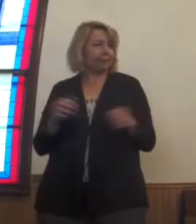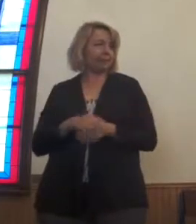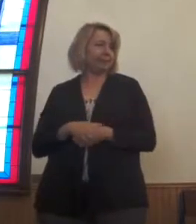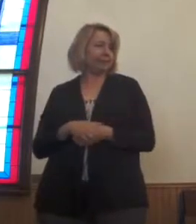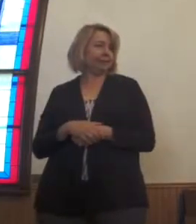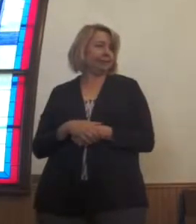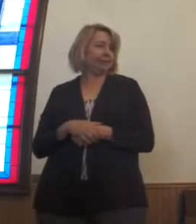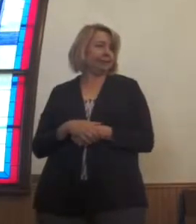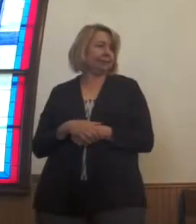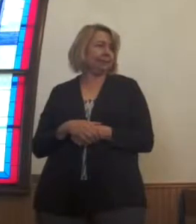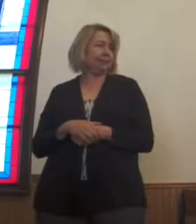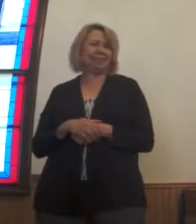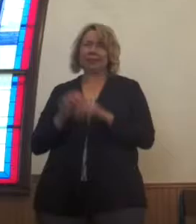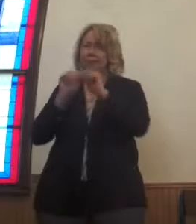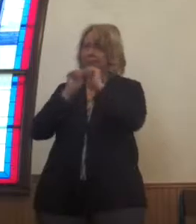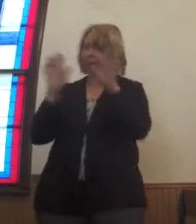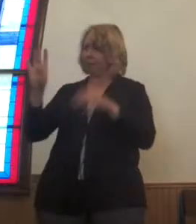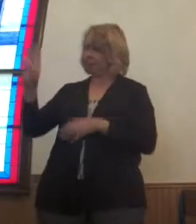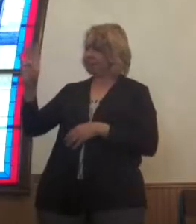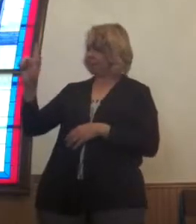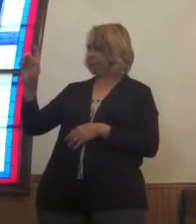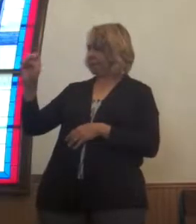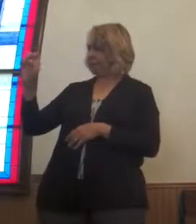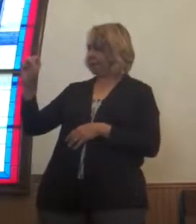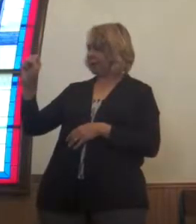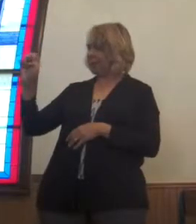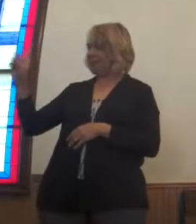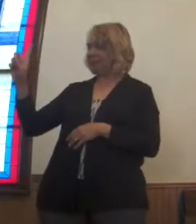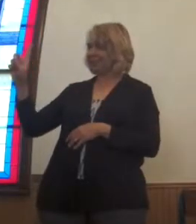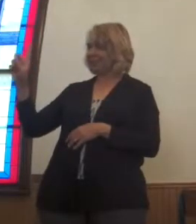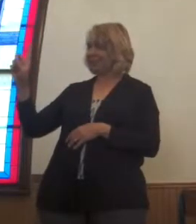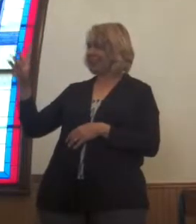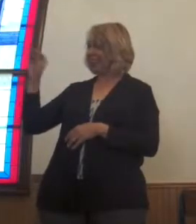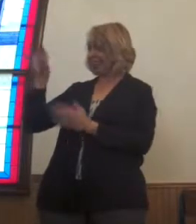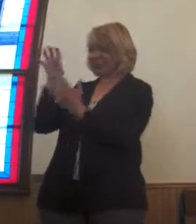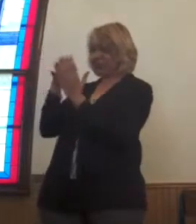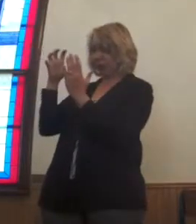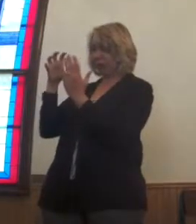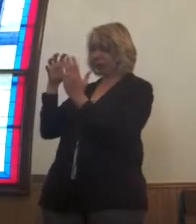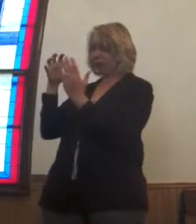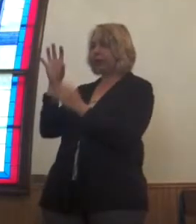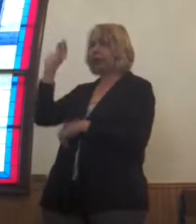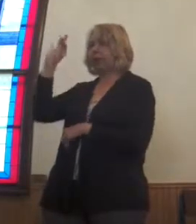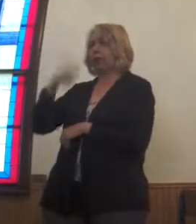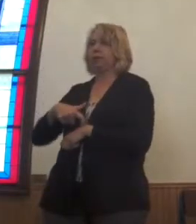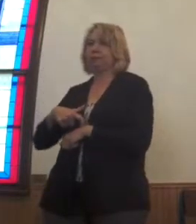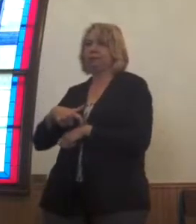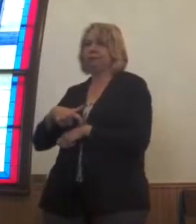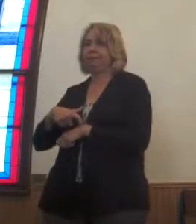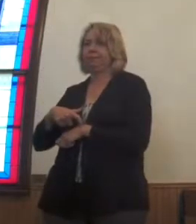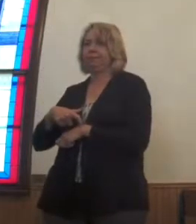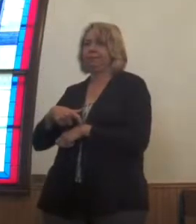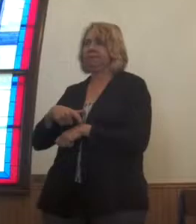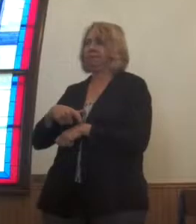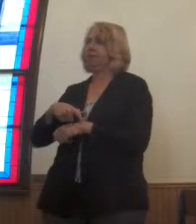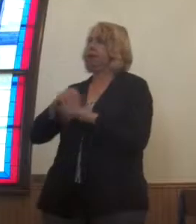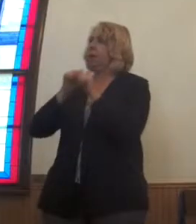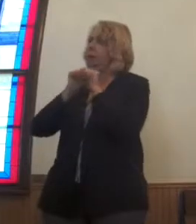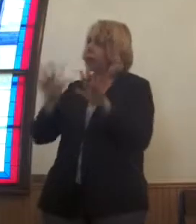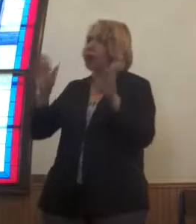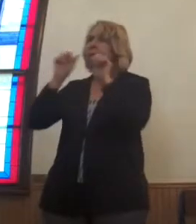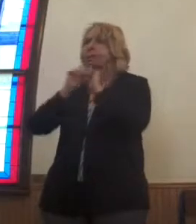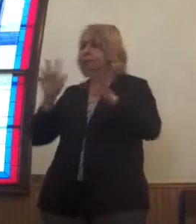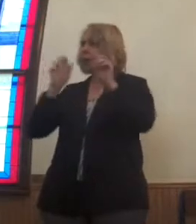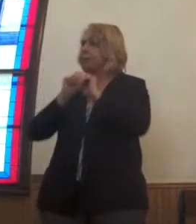We actually hear the word blessed 9 times in the beginning of that scripture. The word blessed